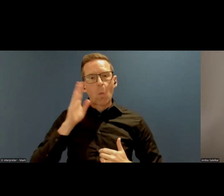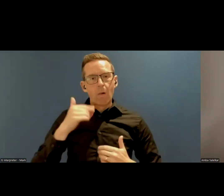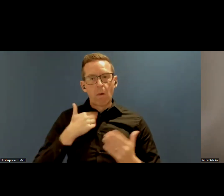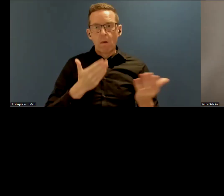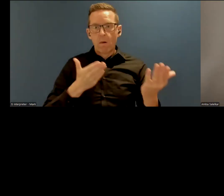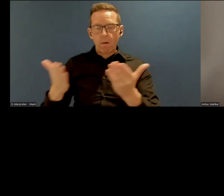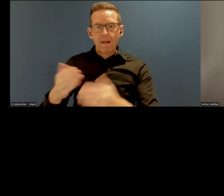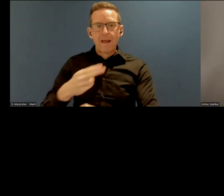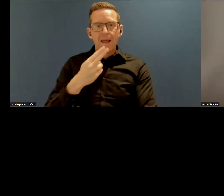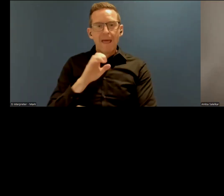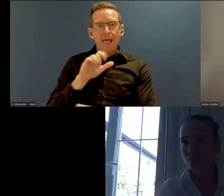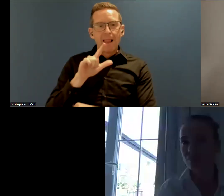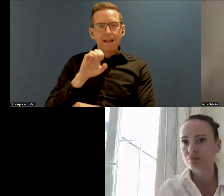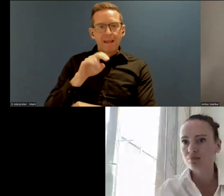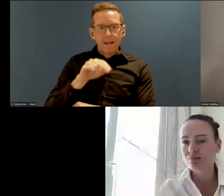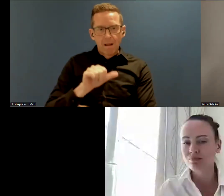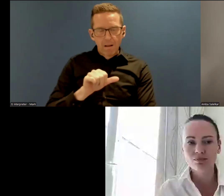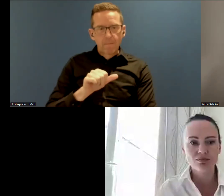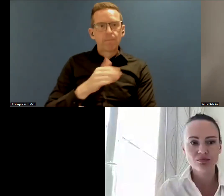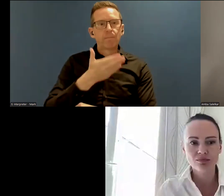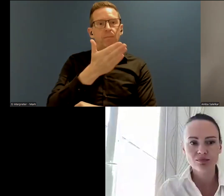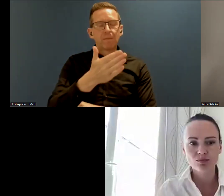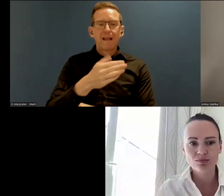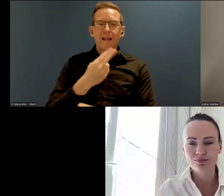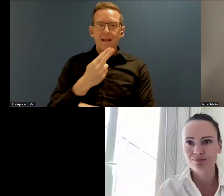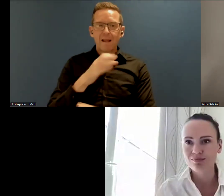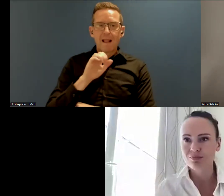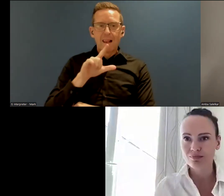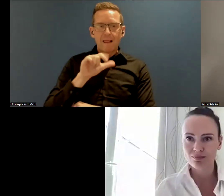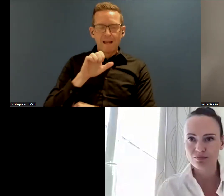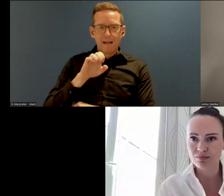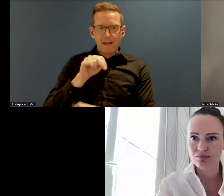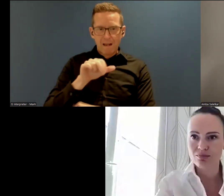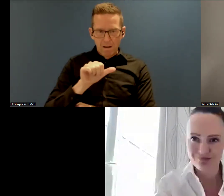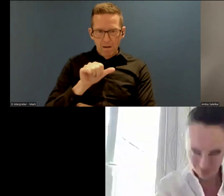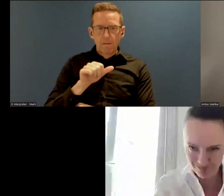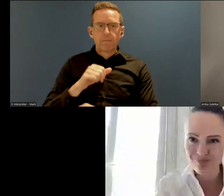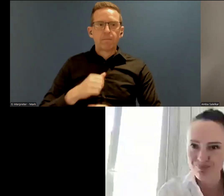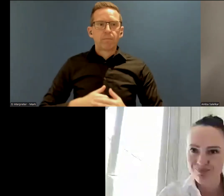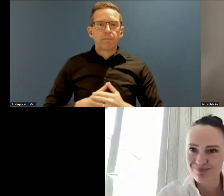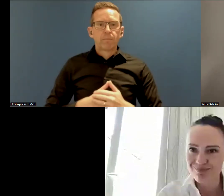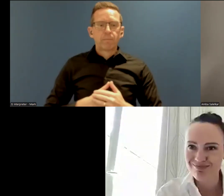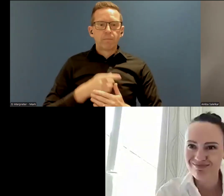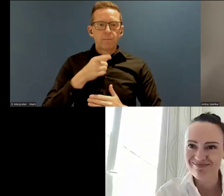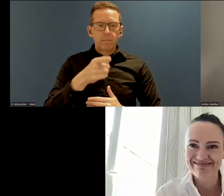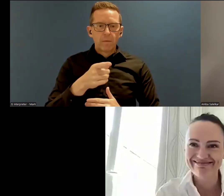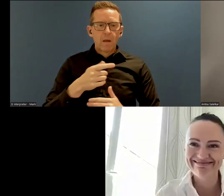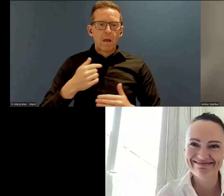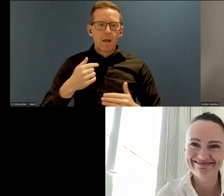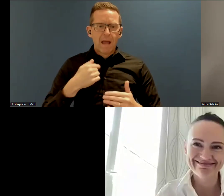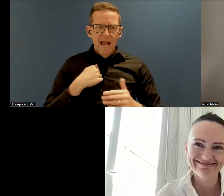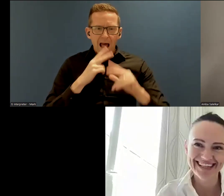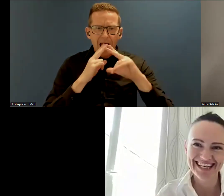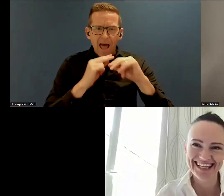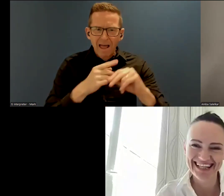Halina. Halina is Halina Kurillo, and I probably do not get that right, but